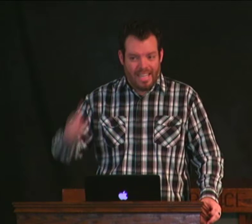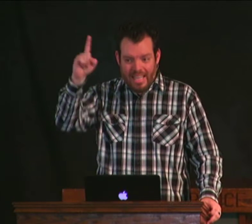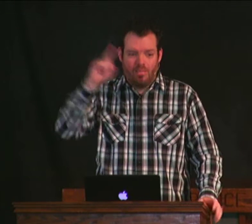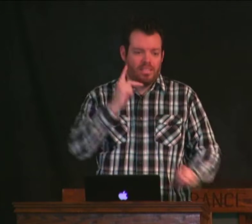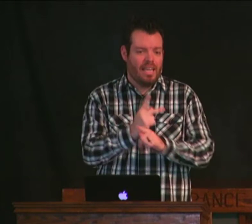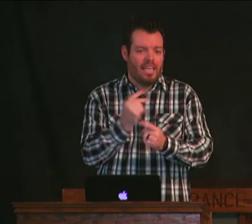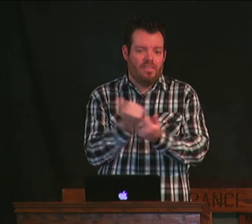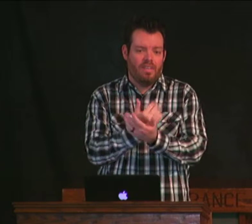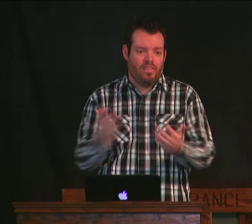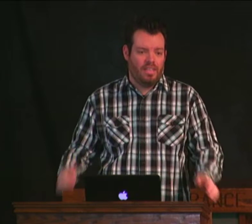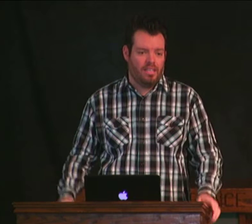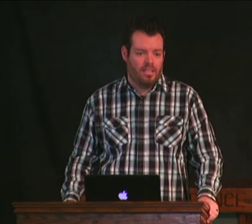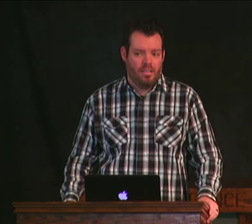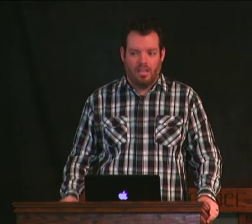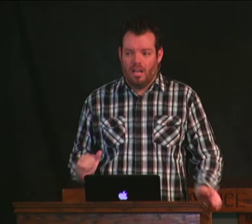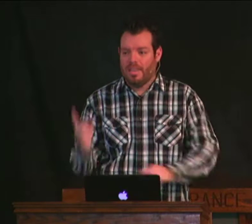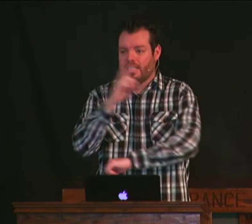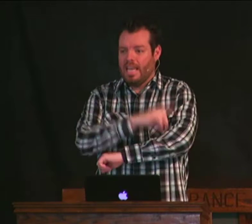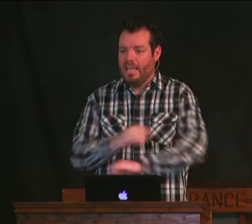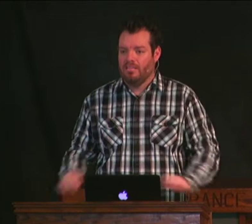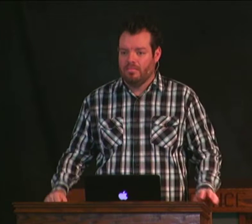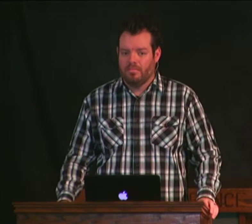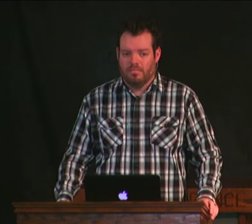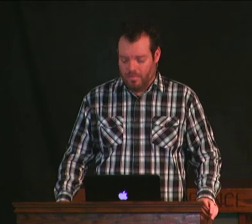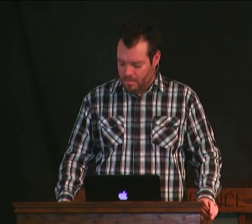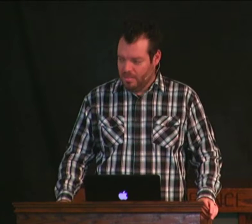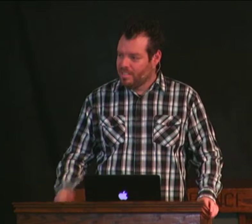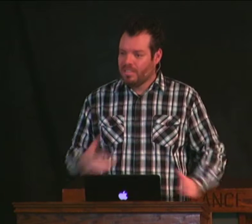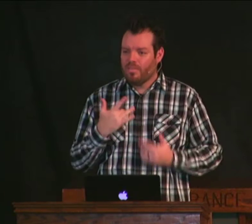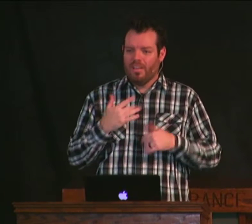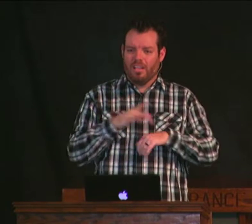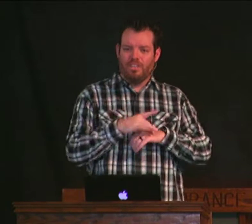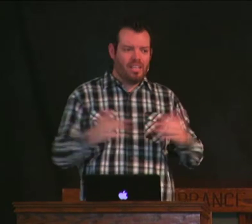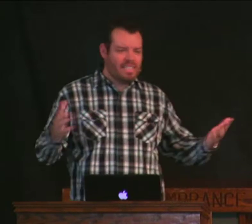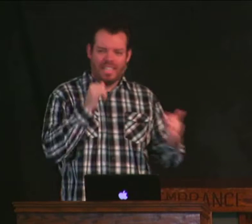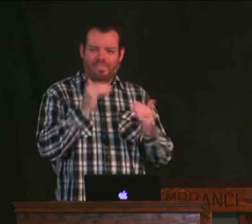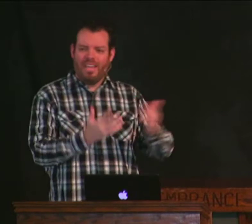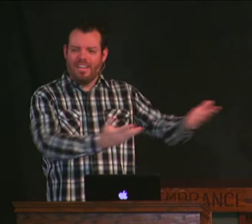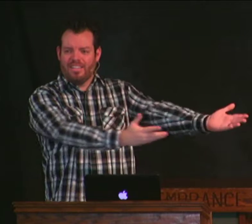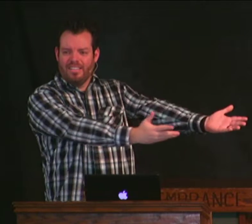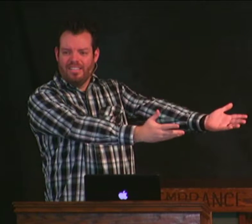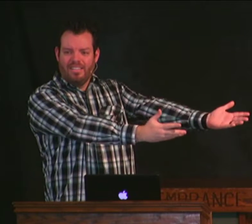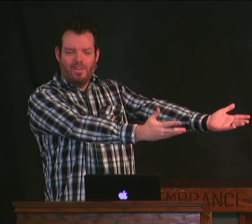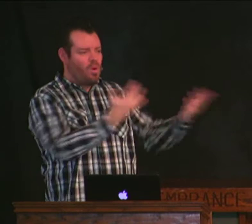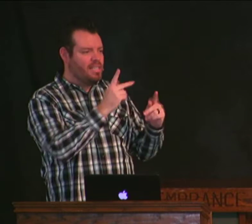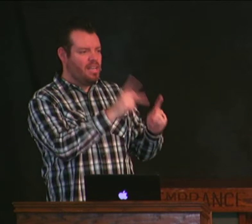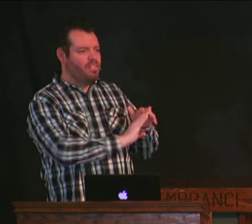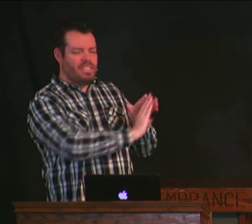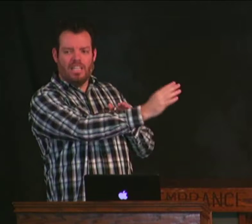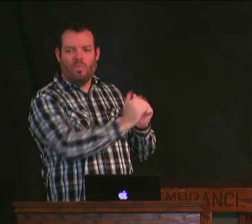He will take care of everything on that day. So it's such a feel on earth like it's not fair. Why is that person getting away